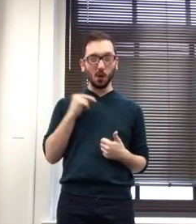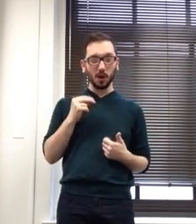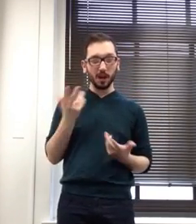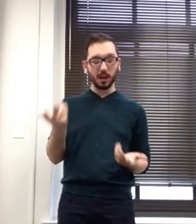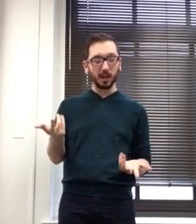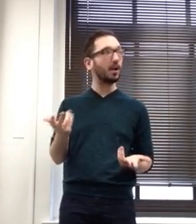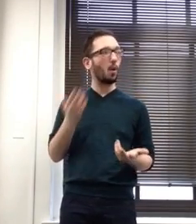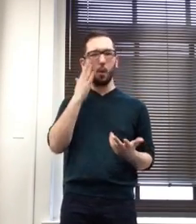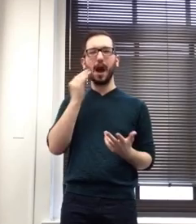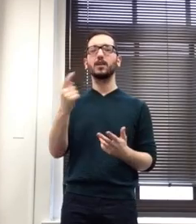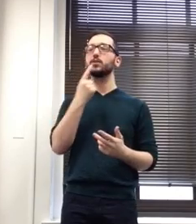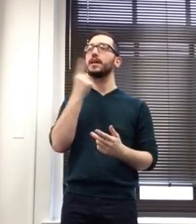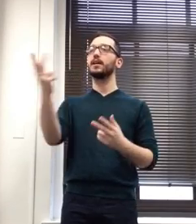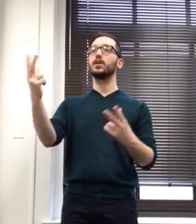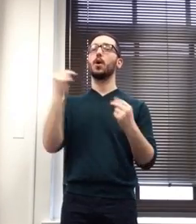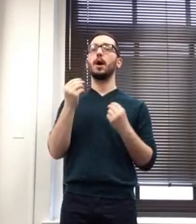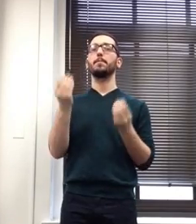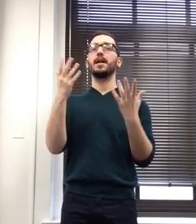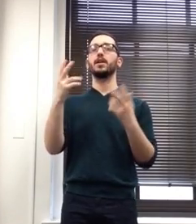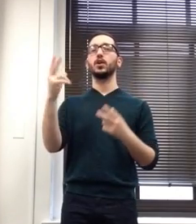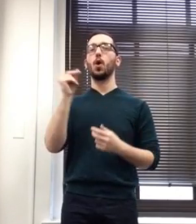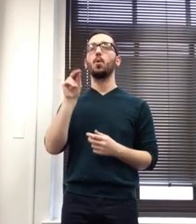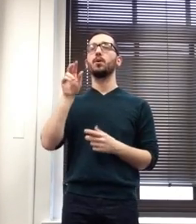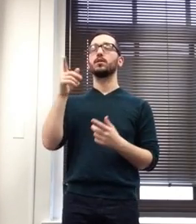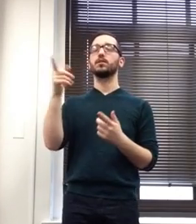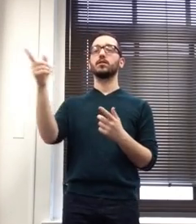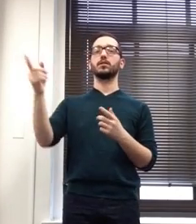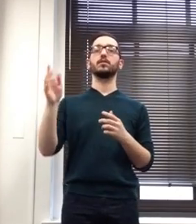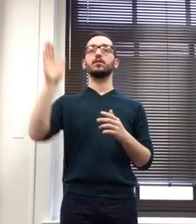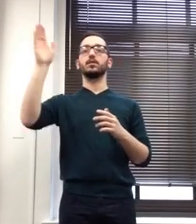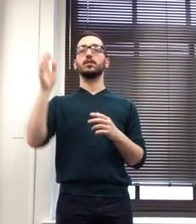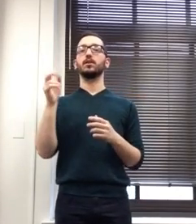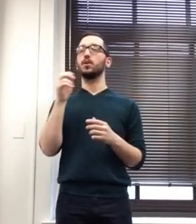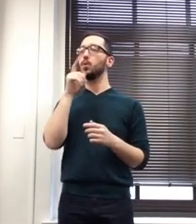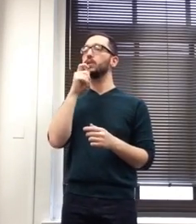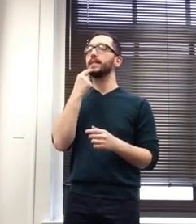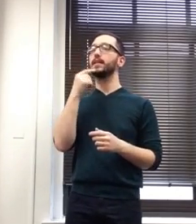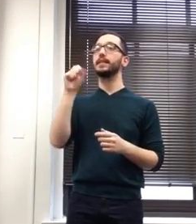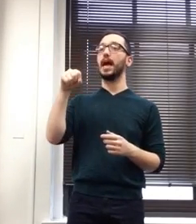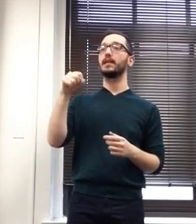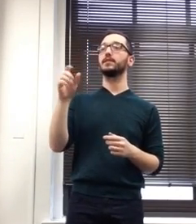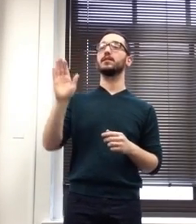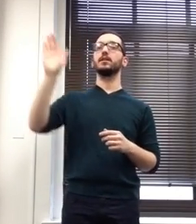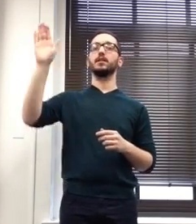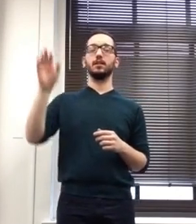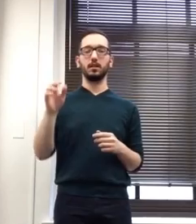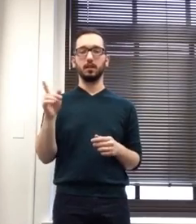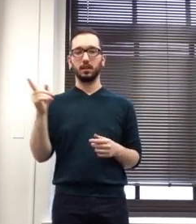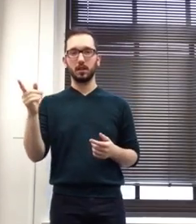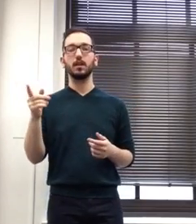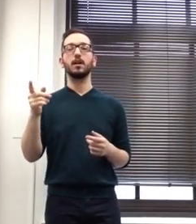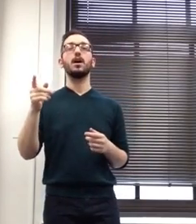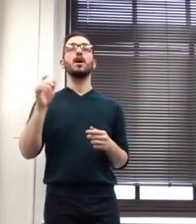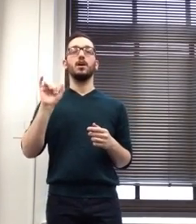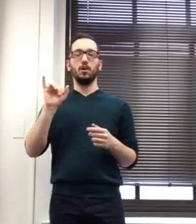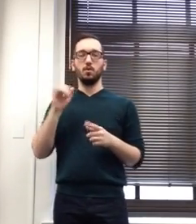no? 1, 2, 3. How many say yes? It's living. Actually, it is living. You know, and I've got some microscope slides, and hopefully by the